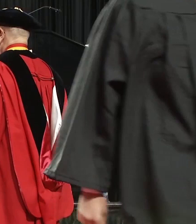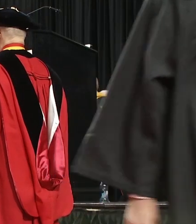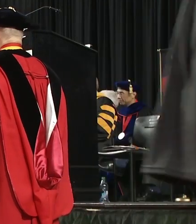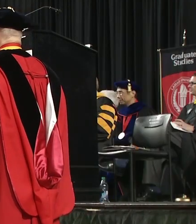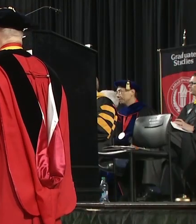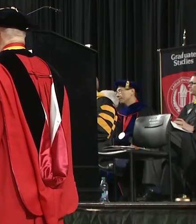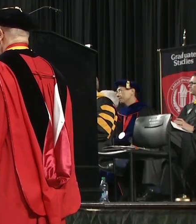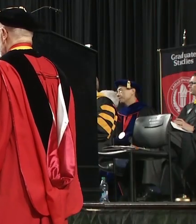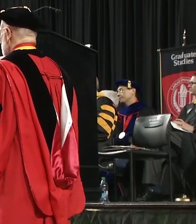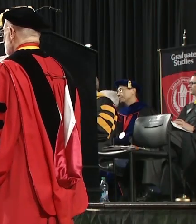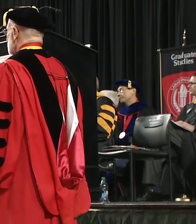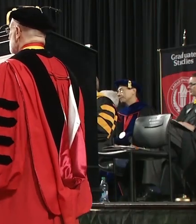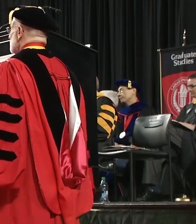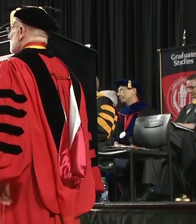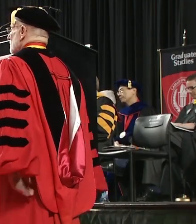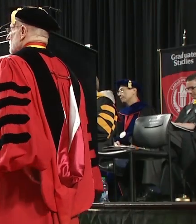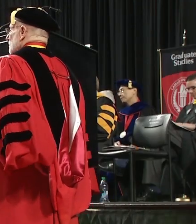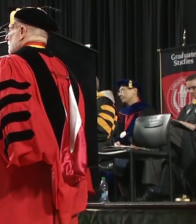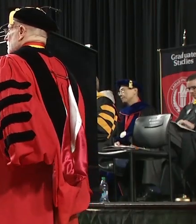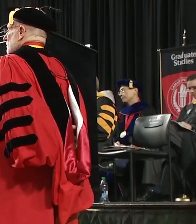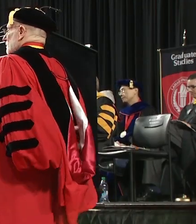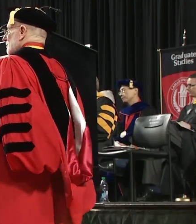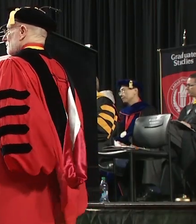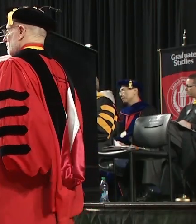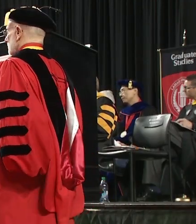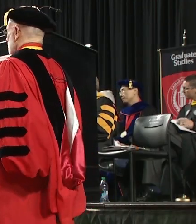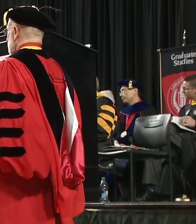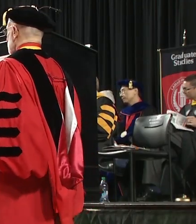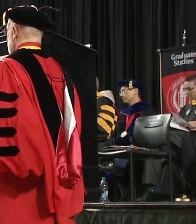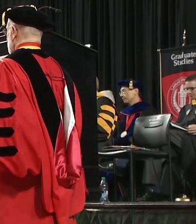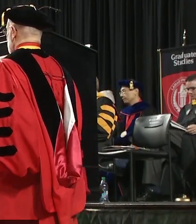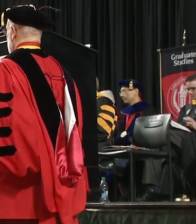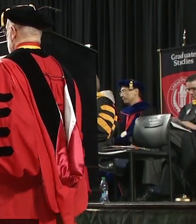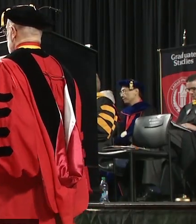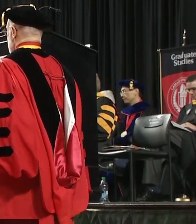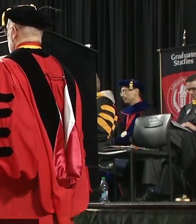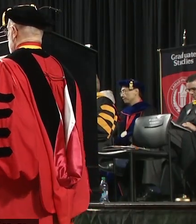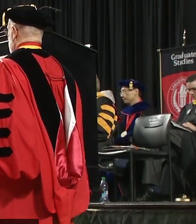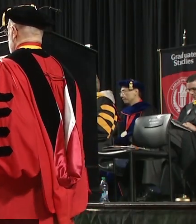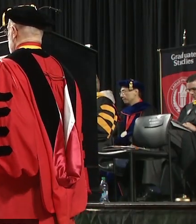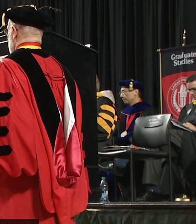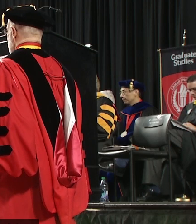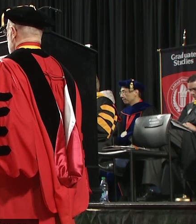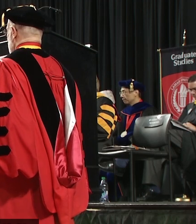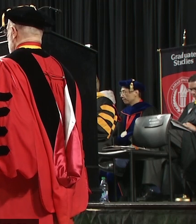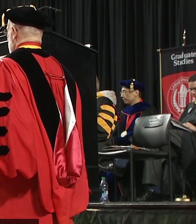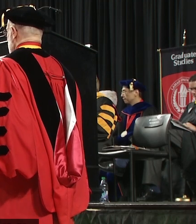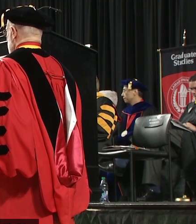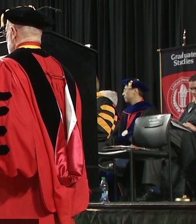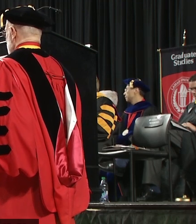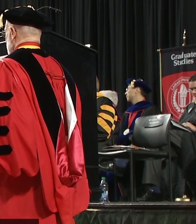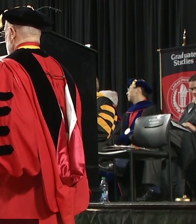Bachelor of Science in Civil Engineering, Mateo Andres Chavasco Lopez, cum laude.